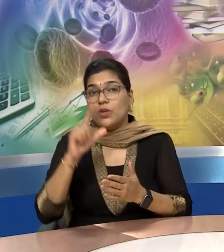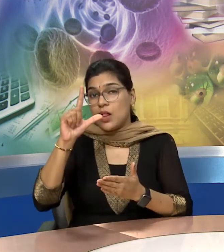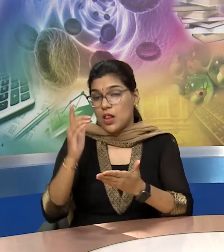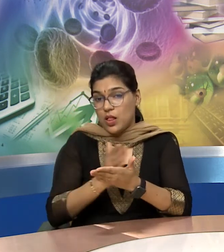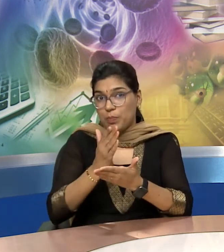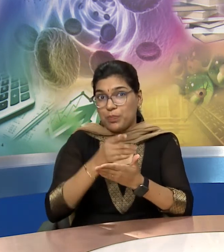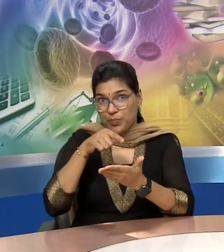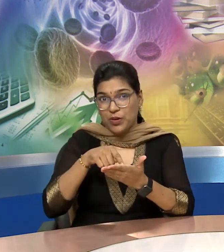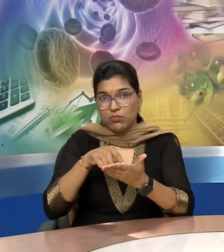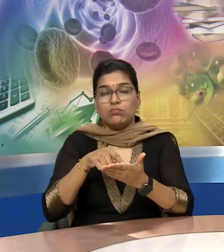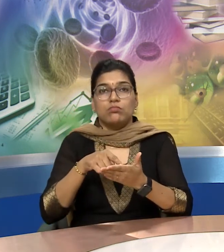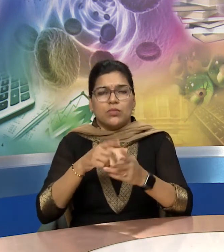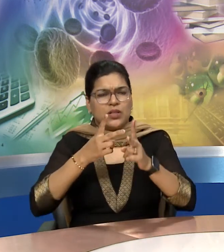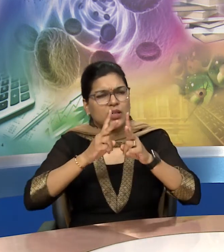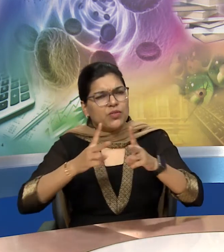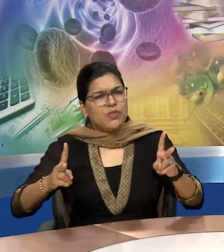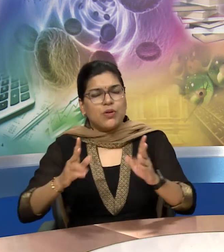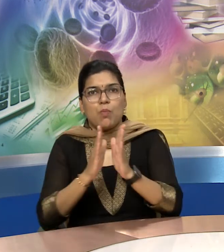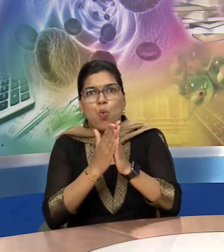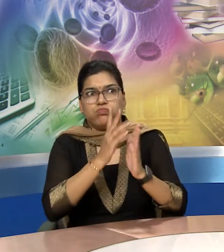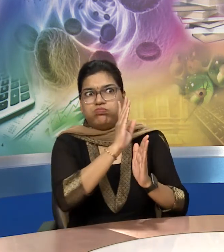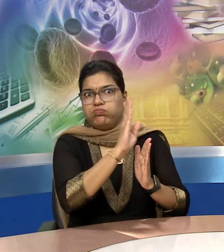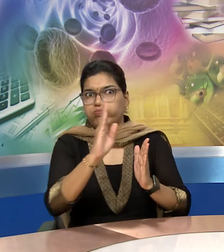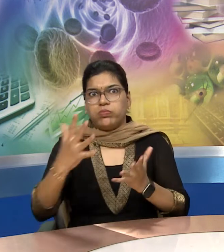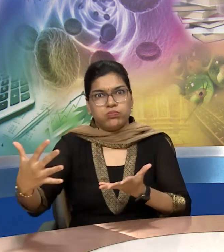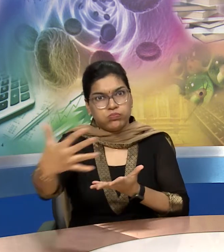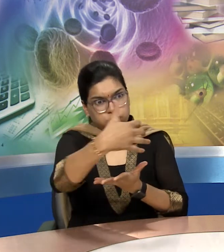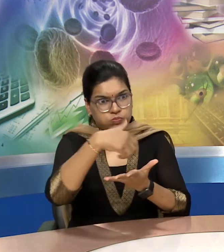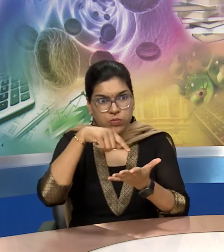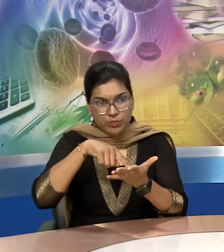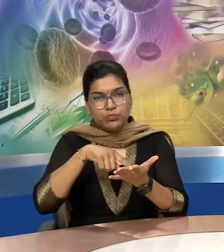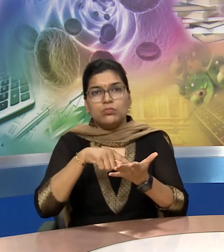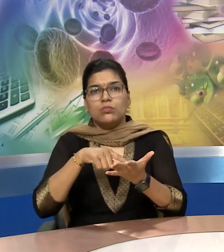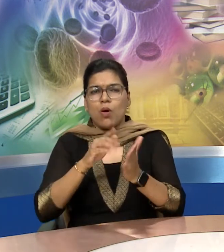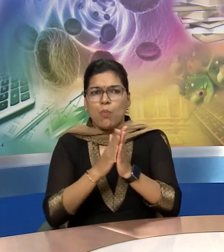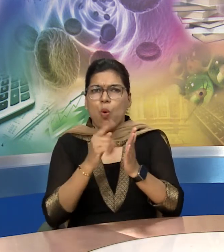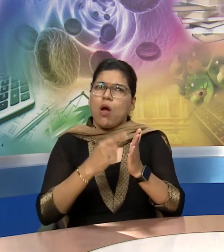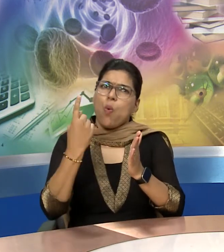explains the word library as a collection of books,